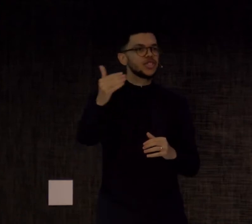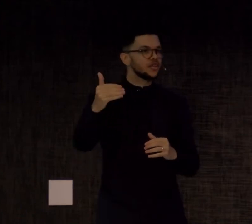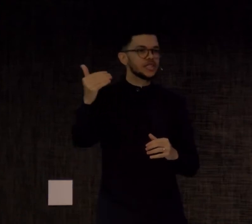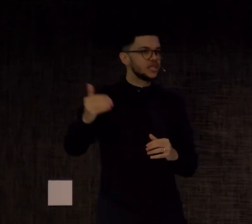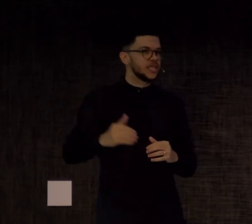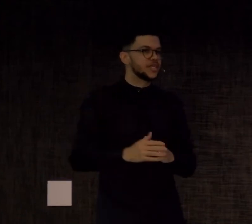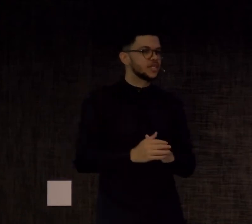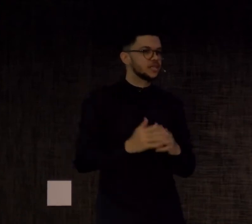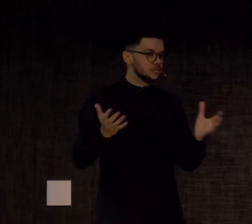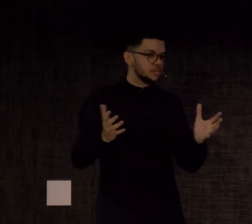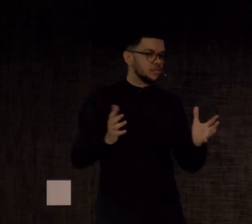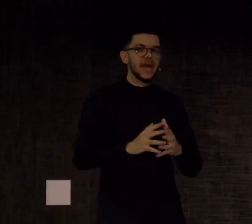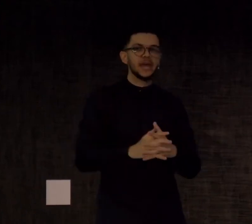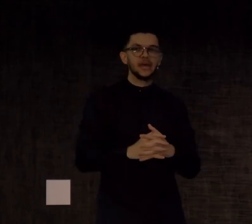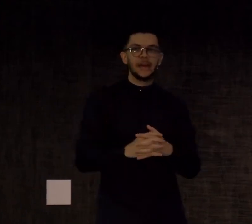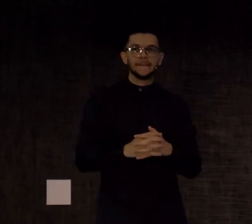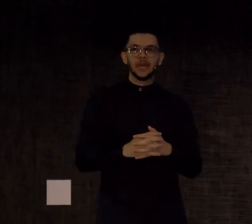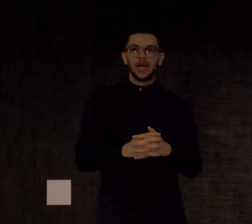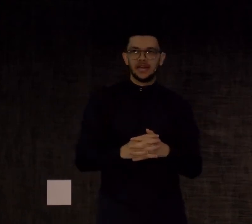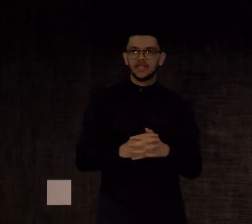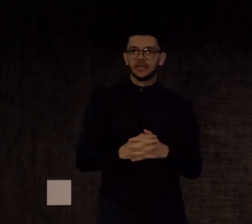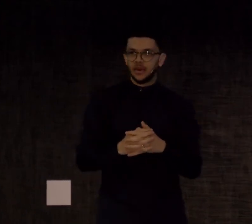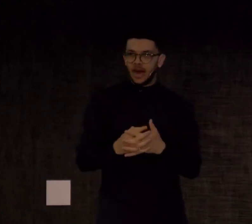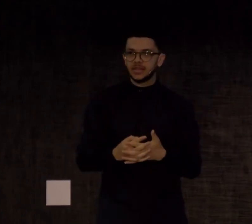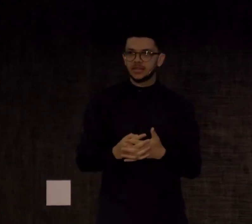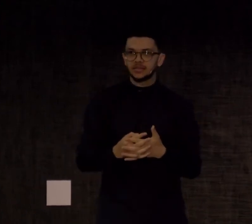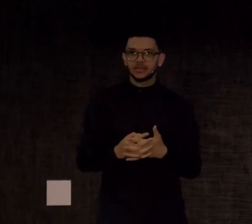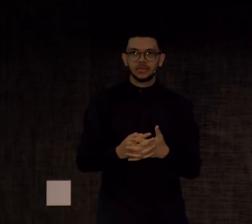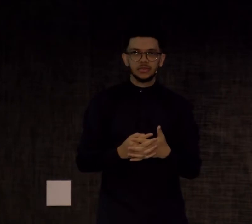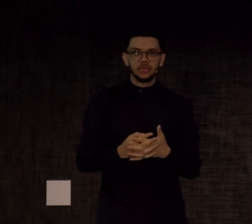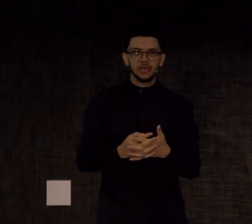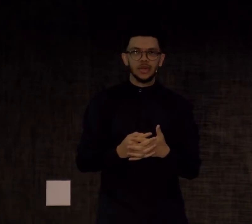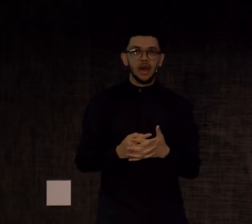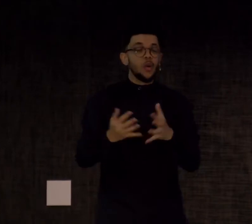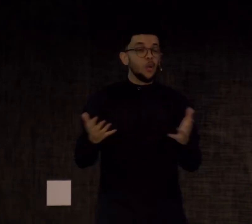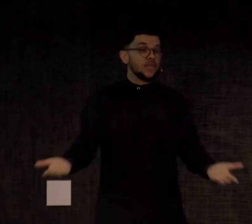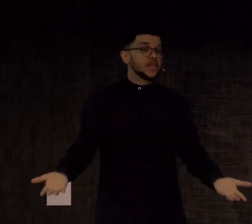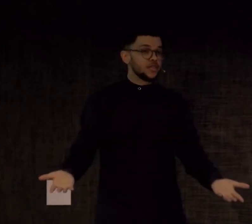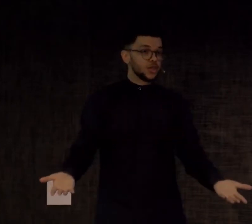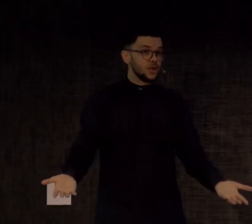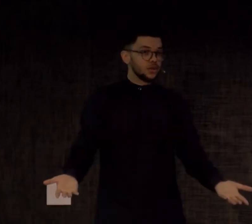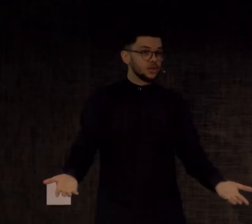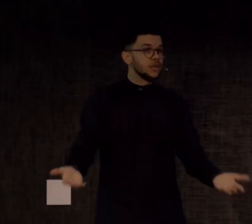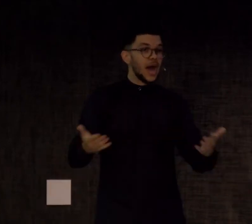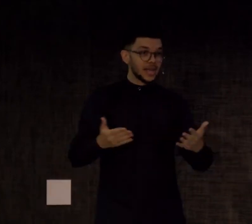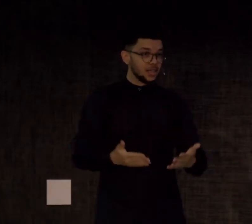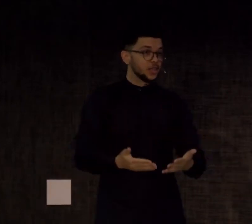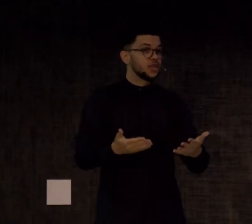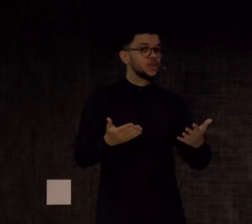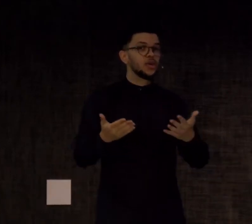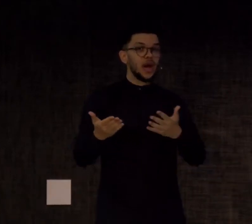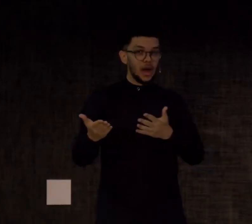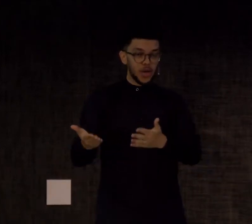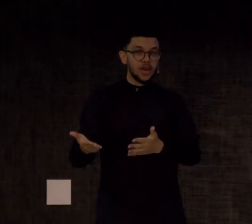future risks and dangers may inevitably arise. One thing's for sure, I can assure